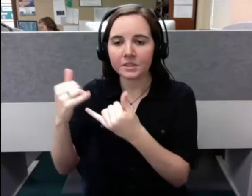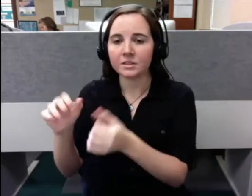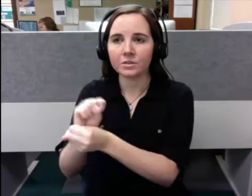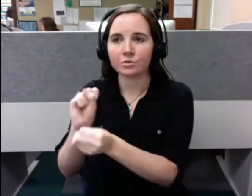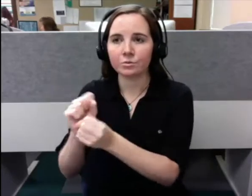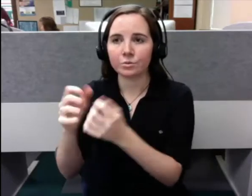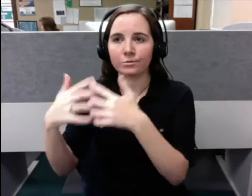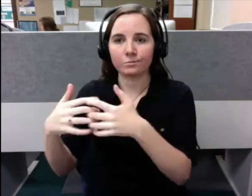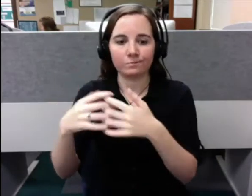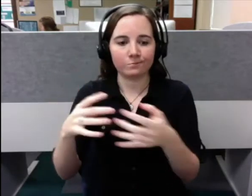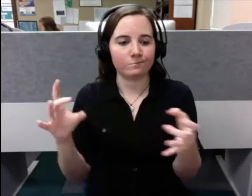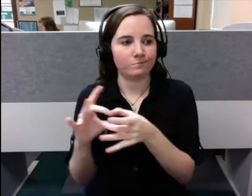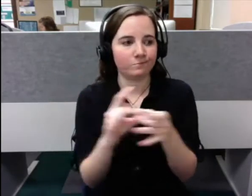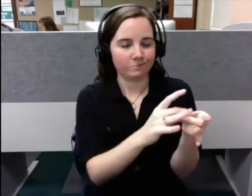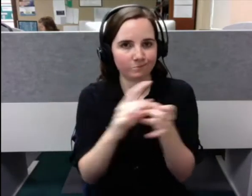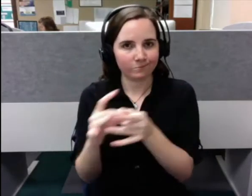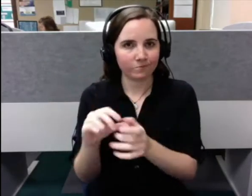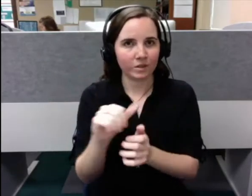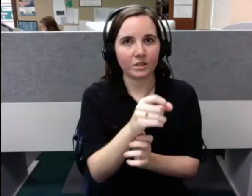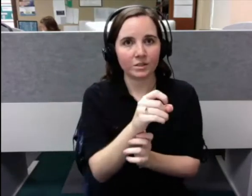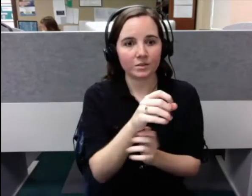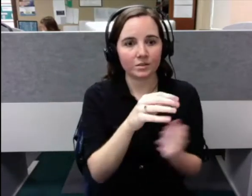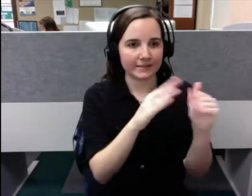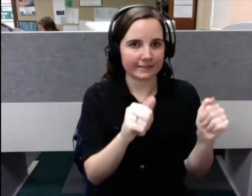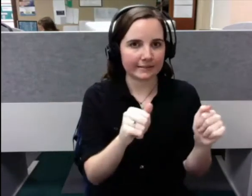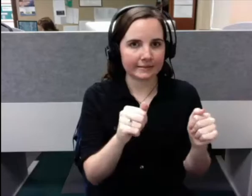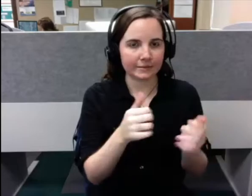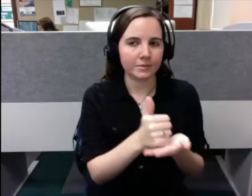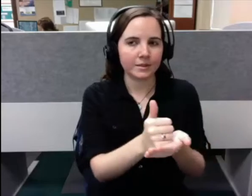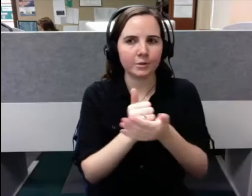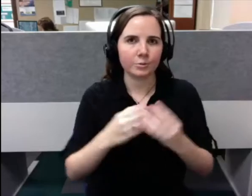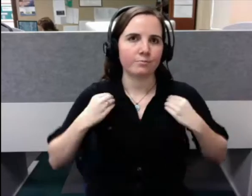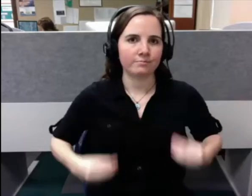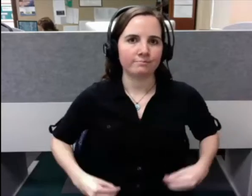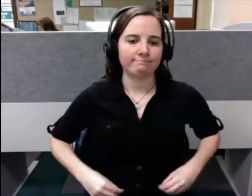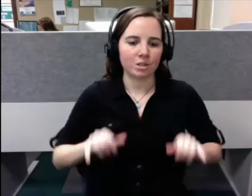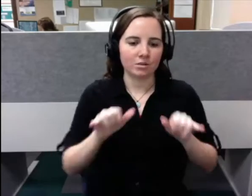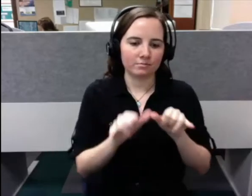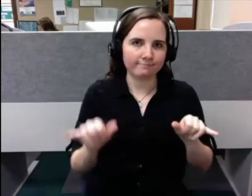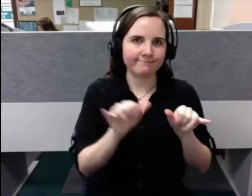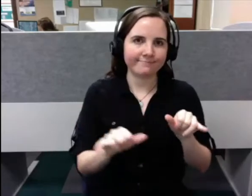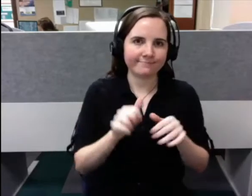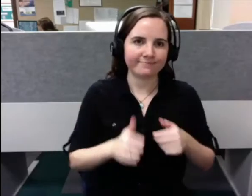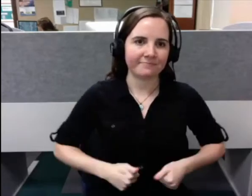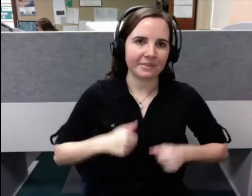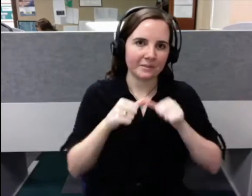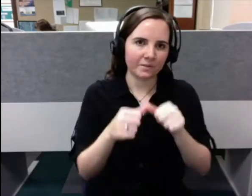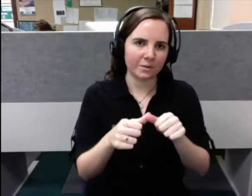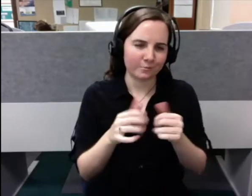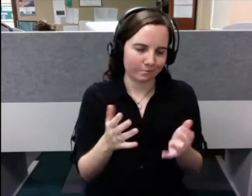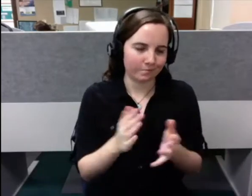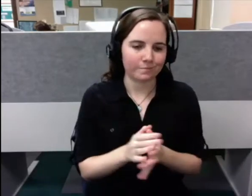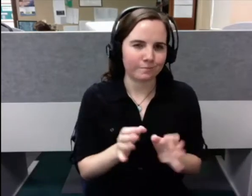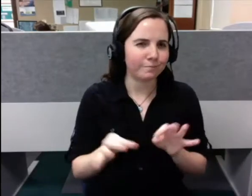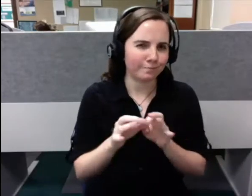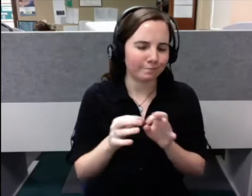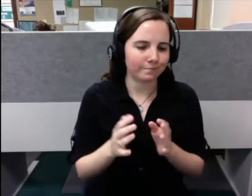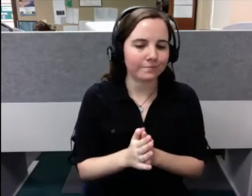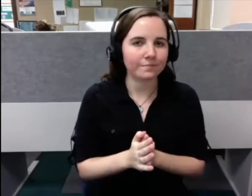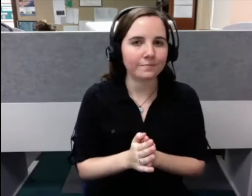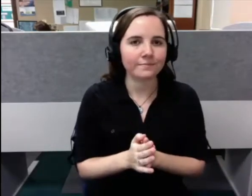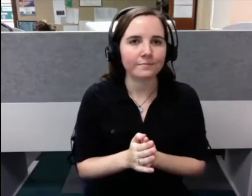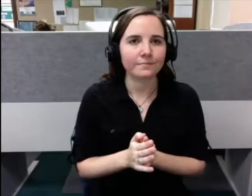in conjunction with all of the 10 other organ systems to allow you to be alive and to maintain homeostasis, and that's what we're all about.